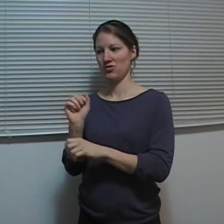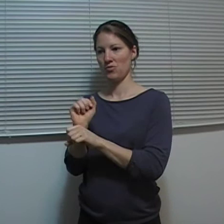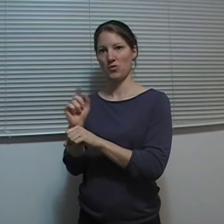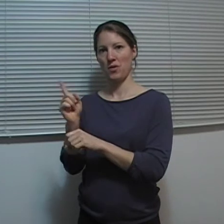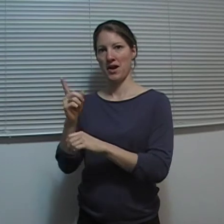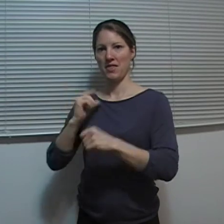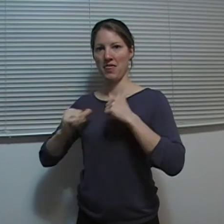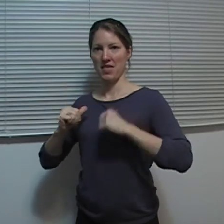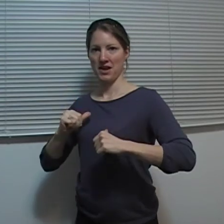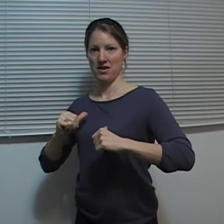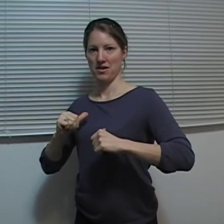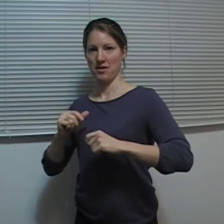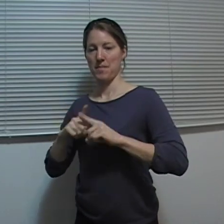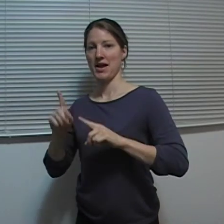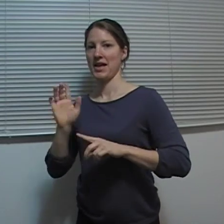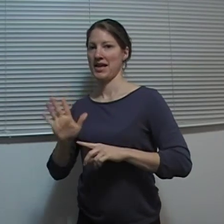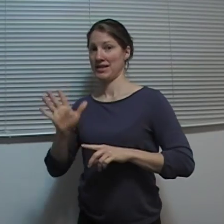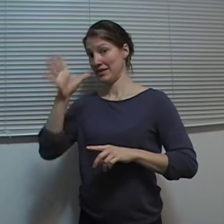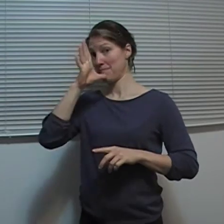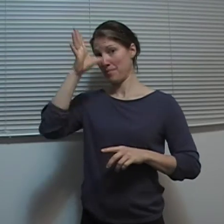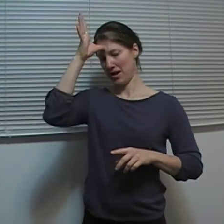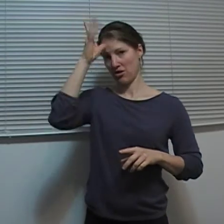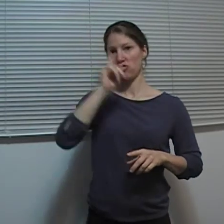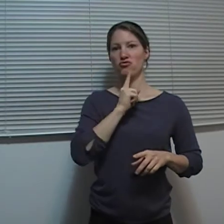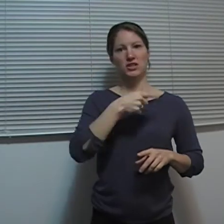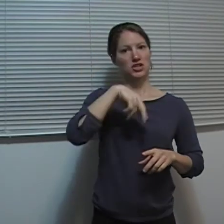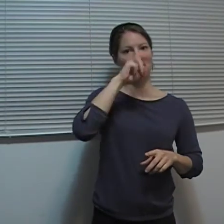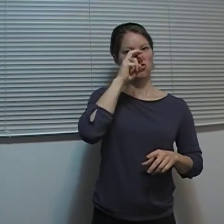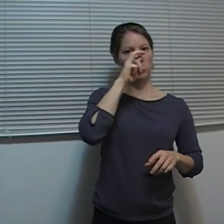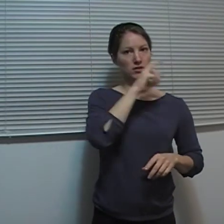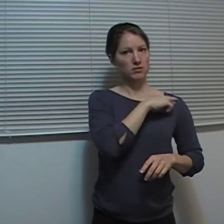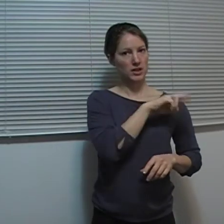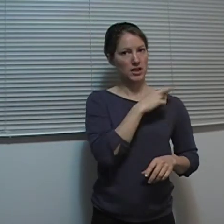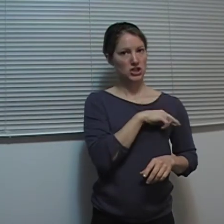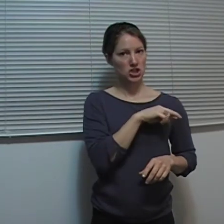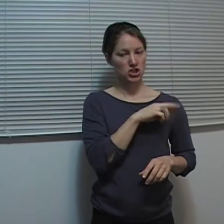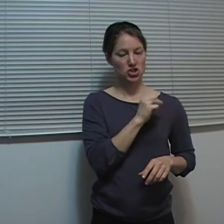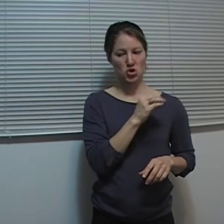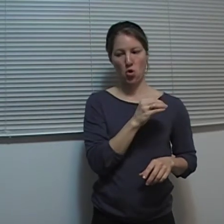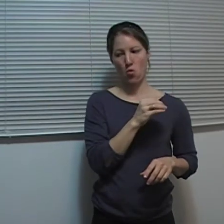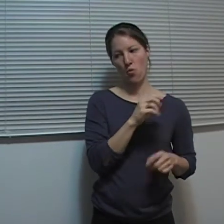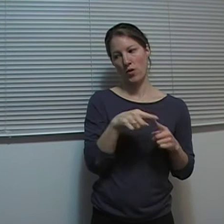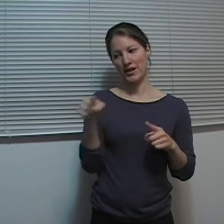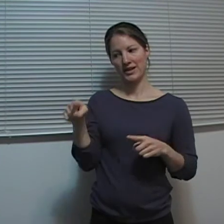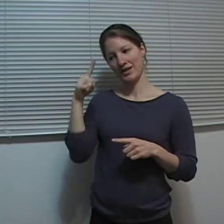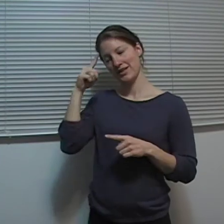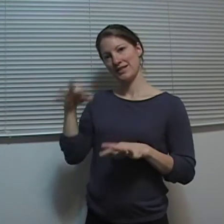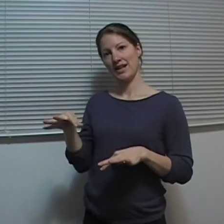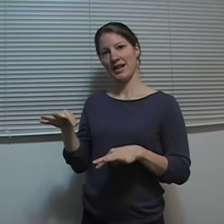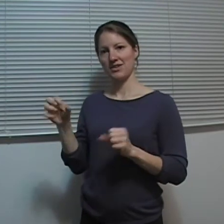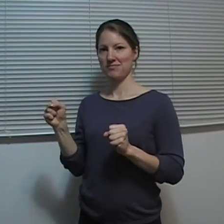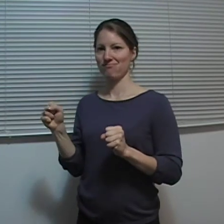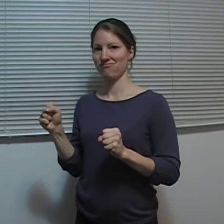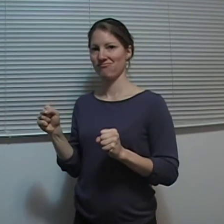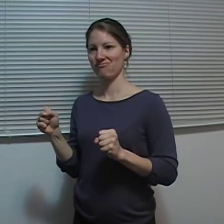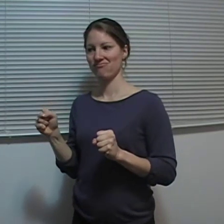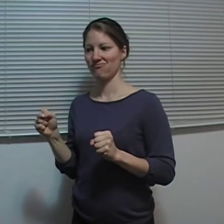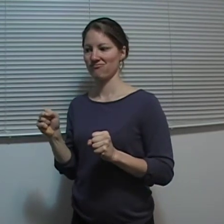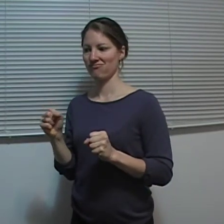they signed him off forever. But for the first 12 years of his life, he had the world in his hands. It was a